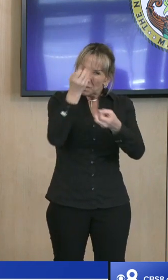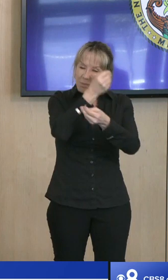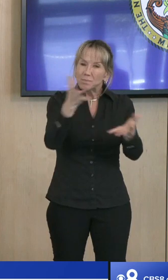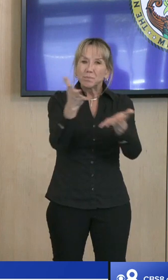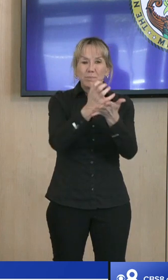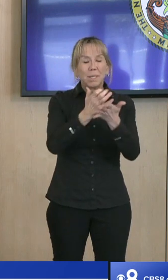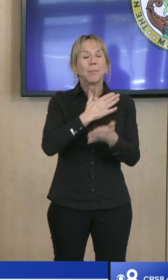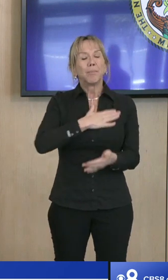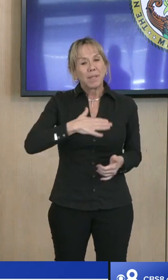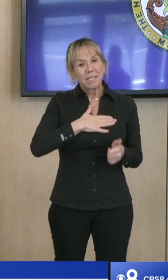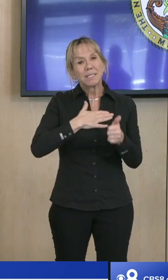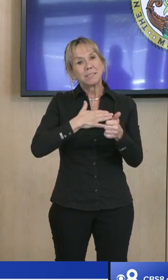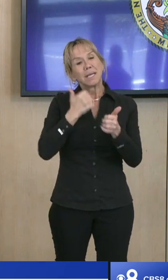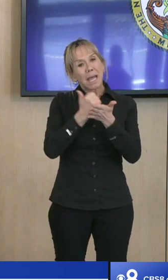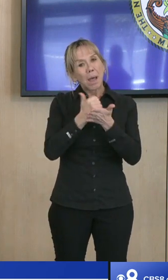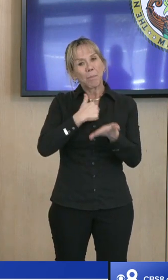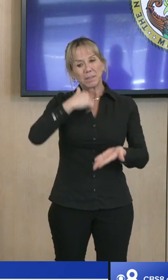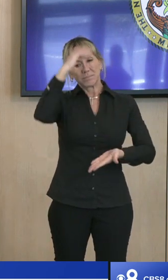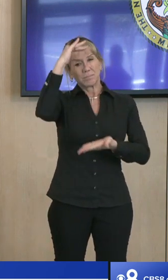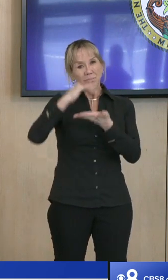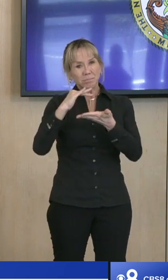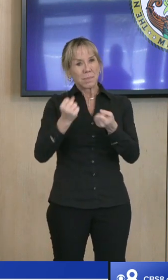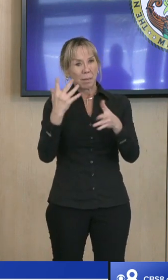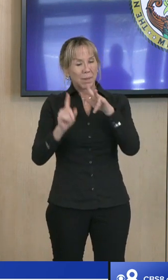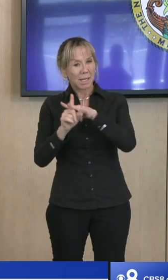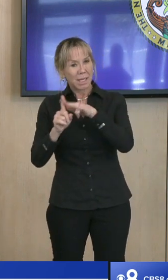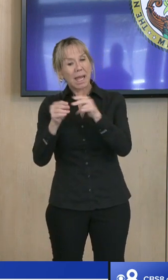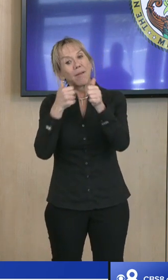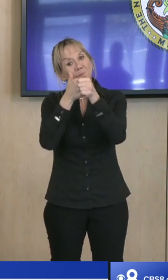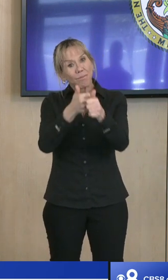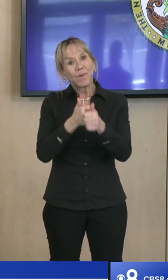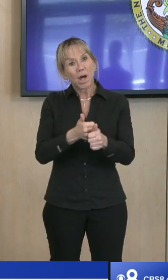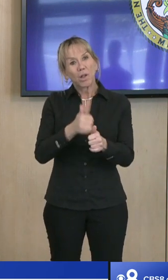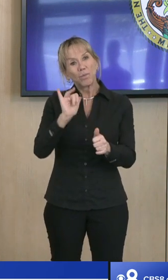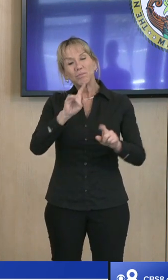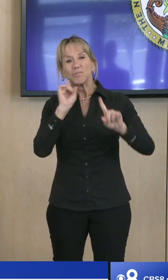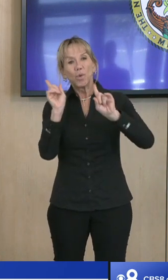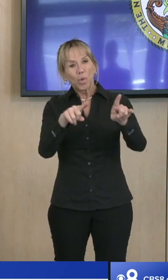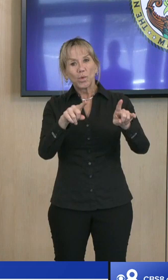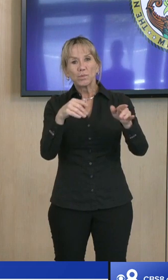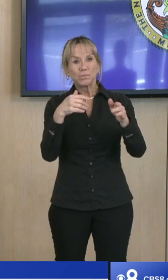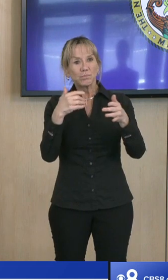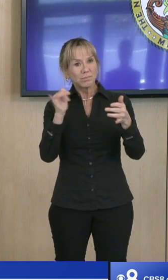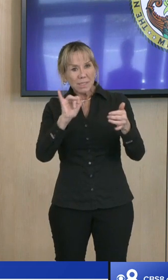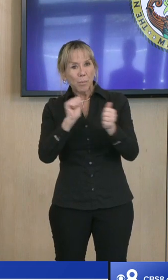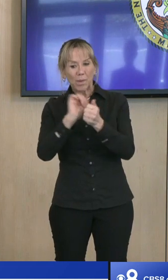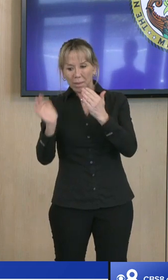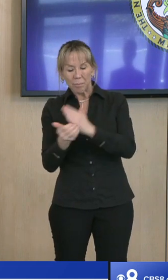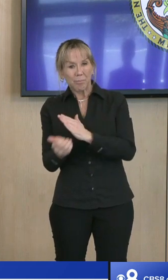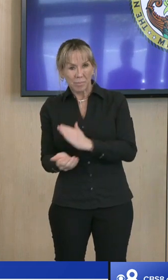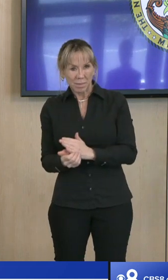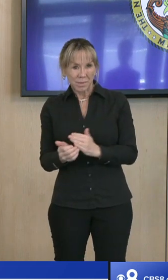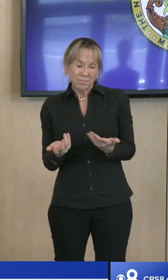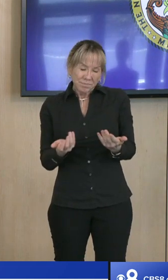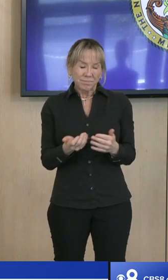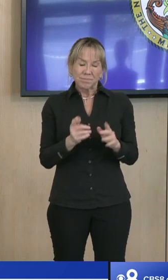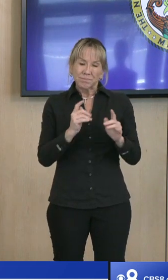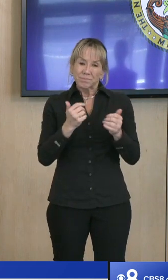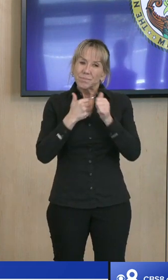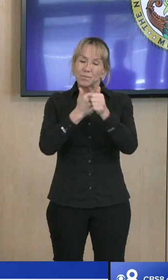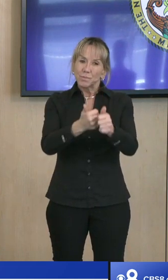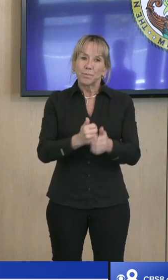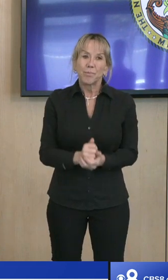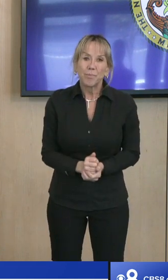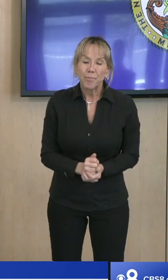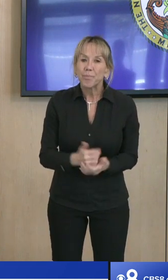the health officer orders that have been issued and are being amended, as Dr. Wooten mentioned. We'll be clearly